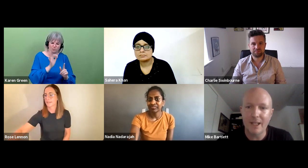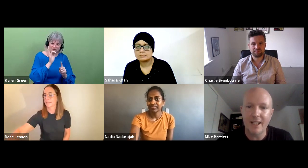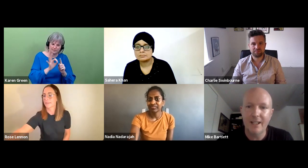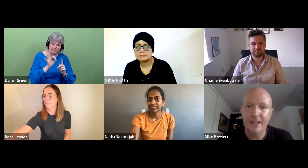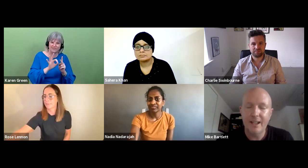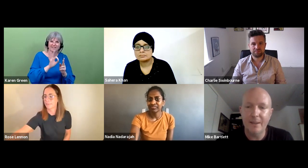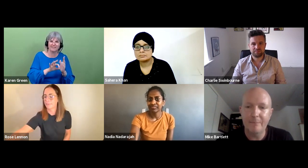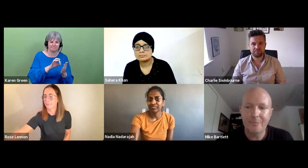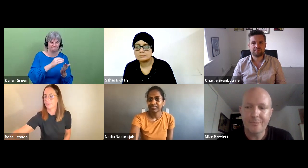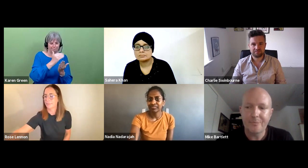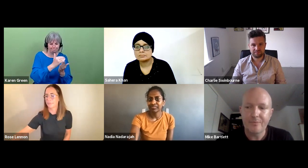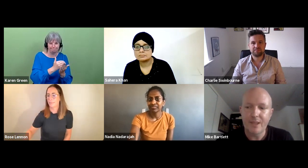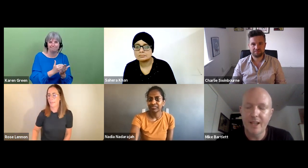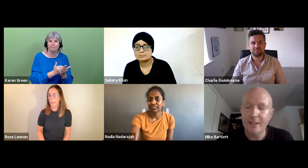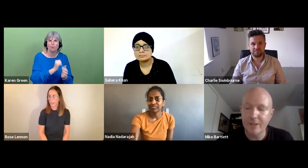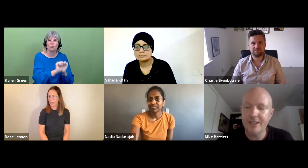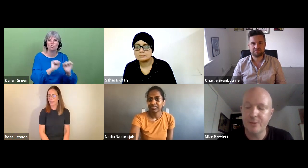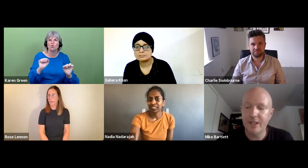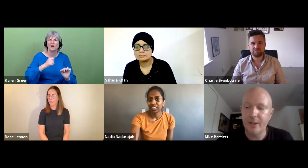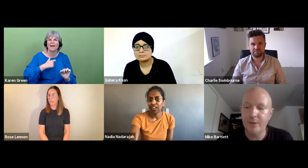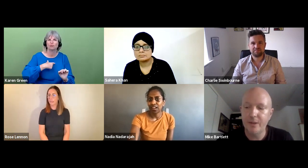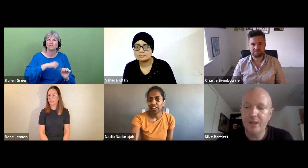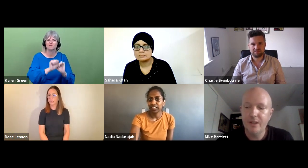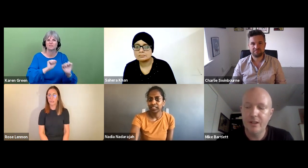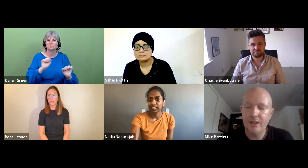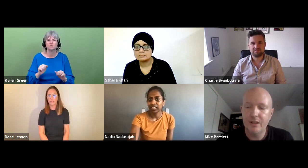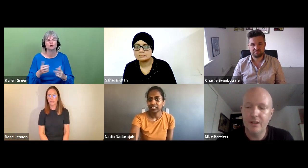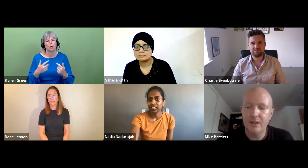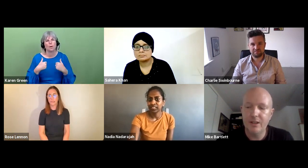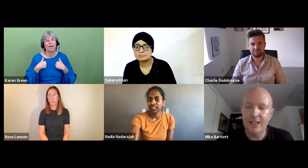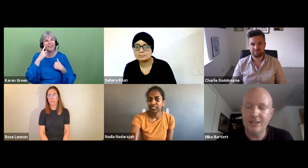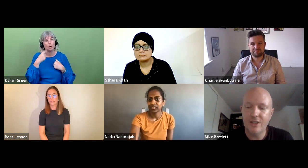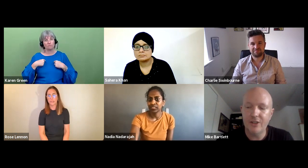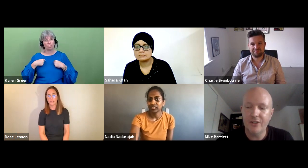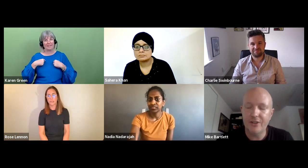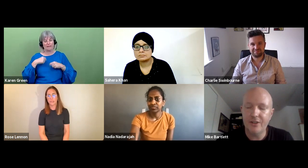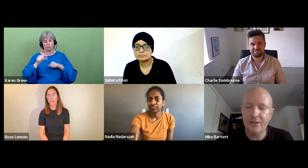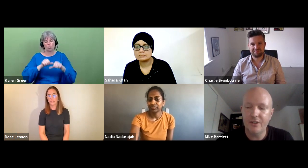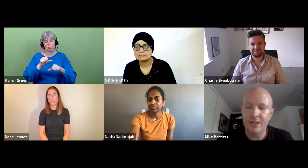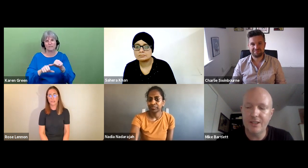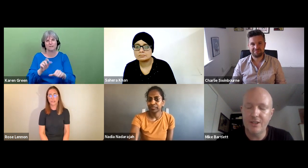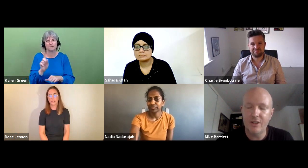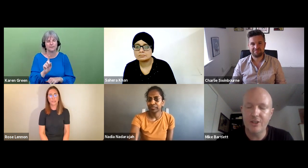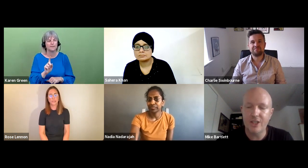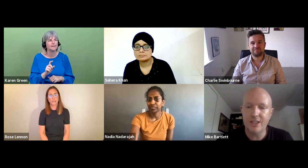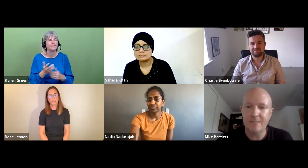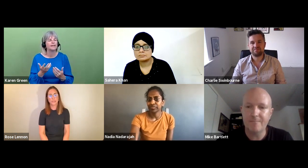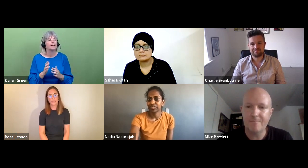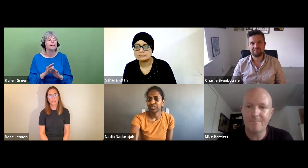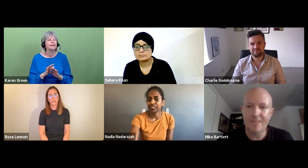me, I think the process would go that it's not just, you